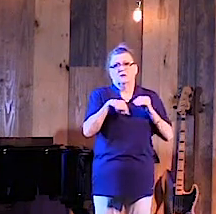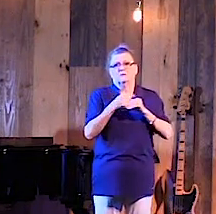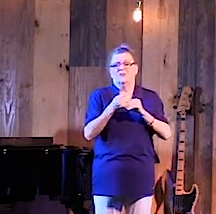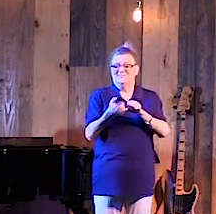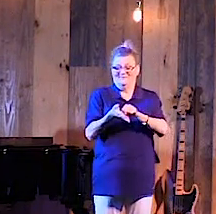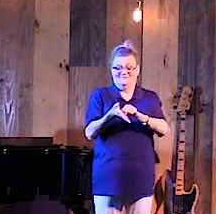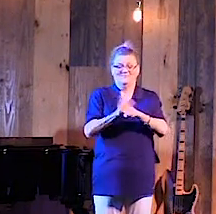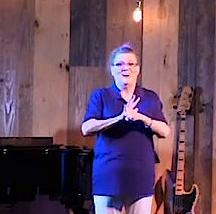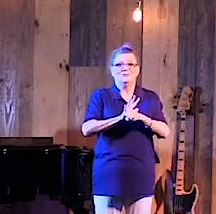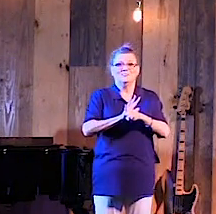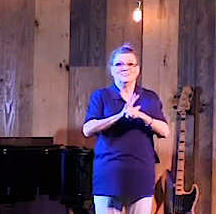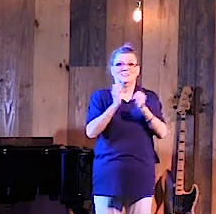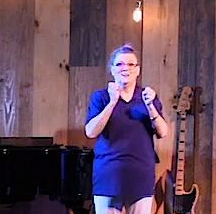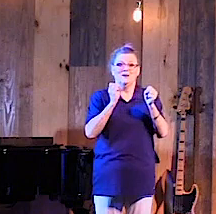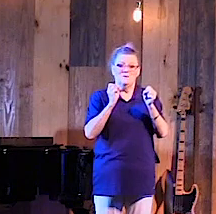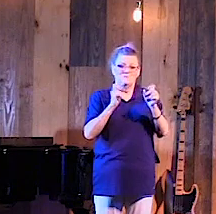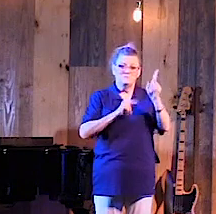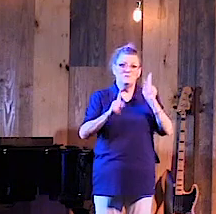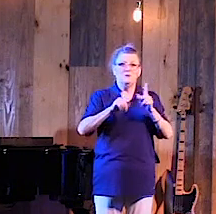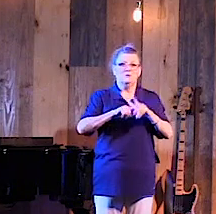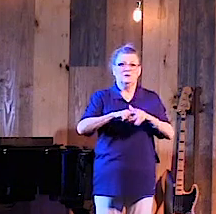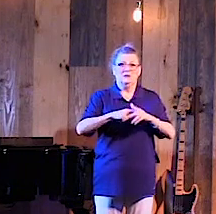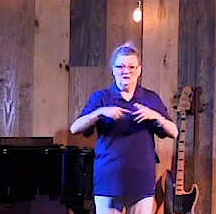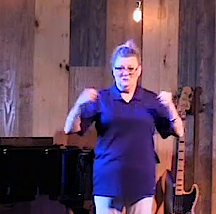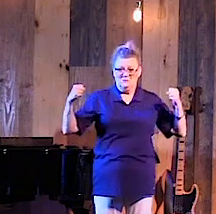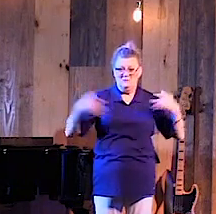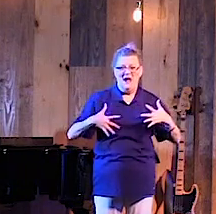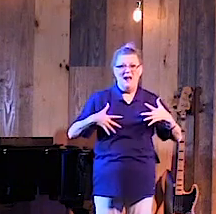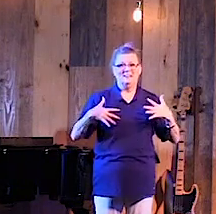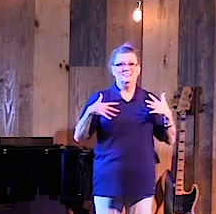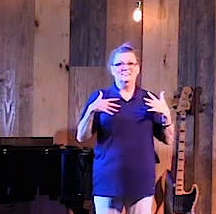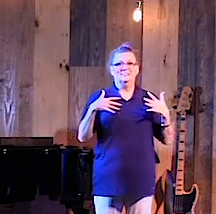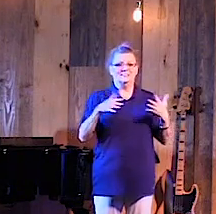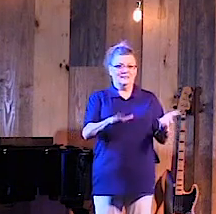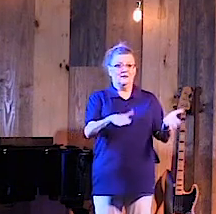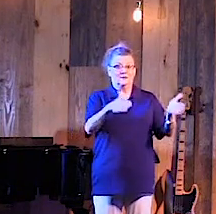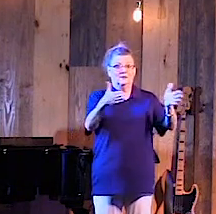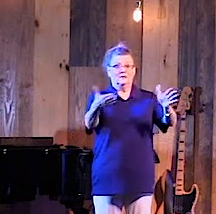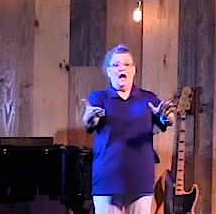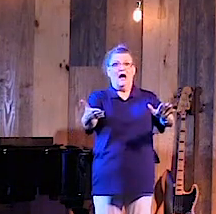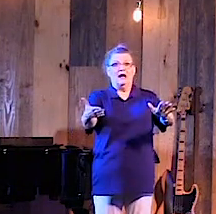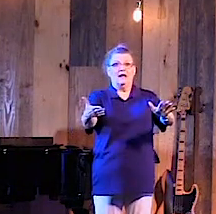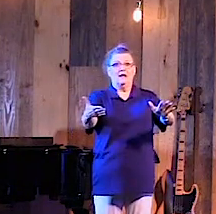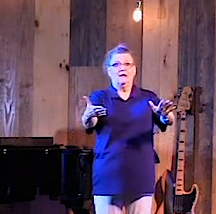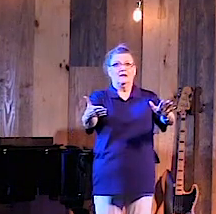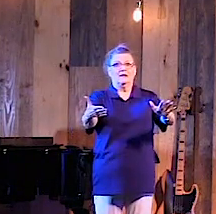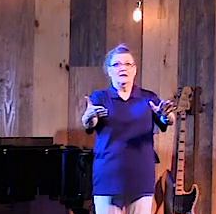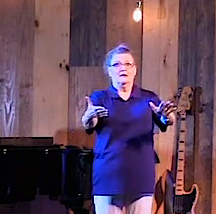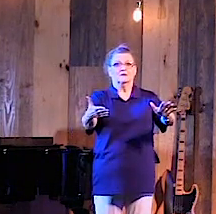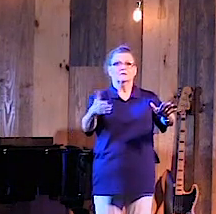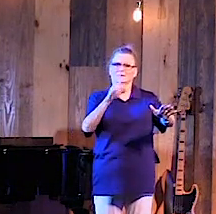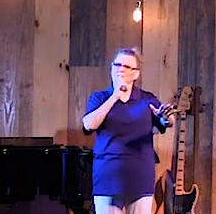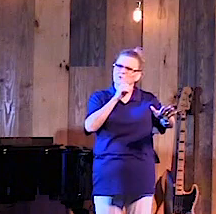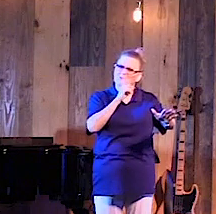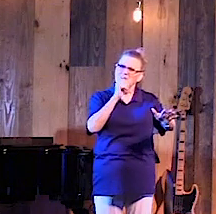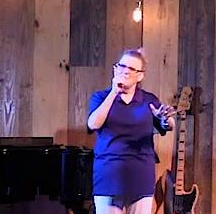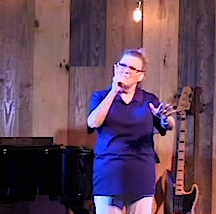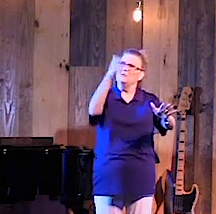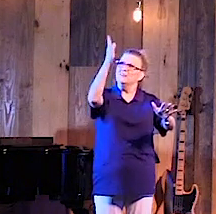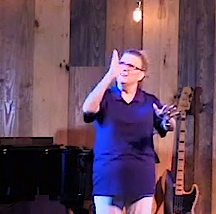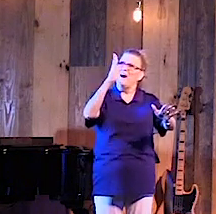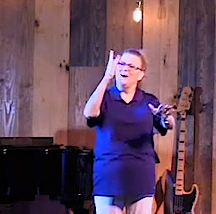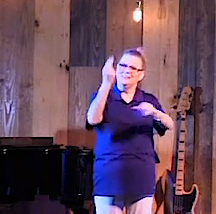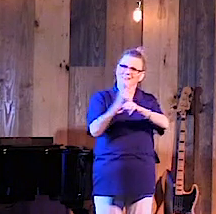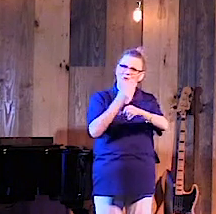coronavirus and people are panicking and afraid and people are dying. And that's legitimate and real, but God could be using that to